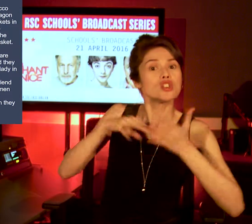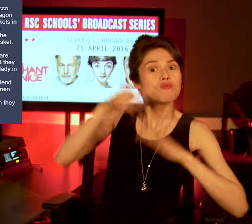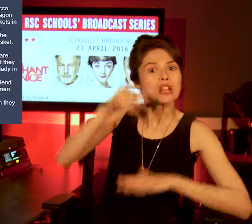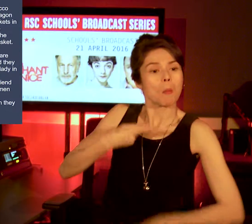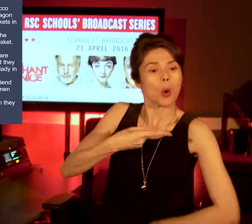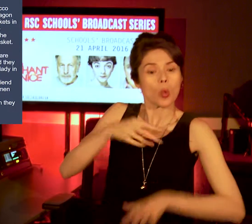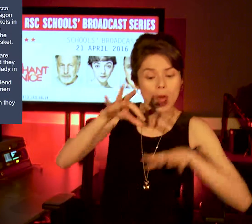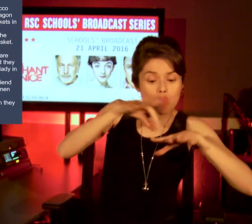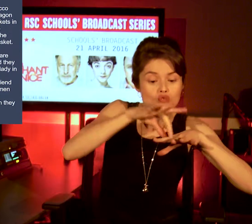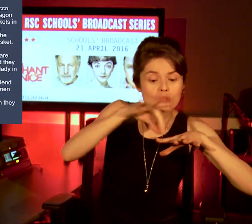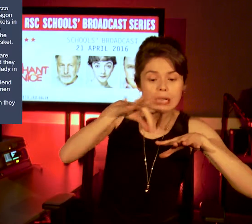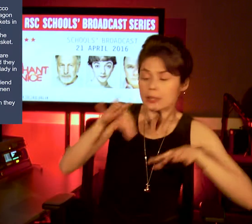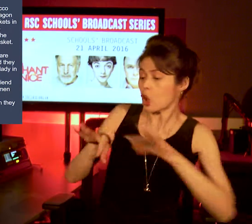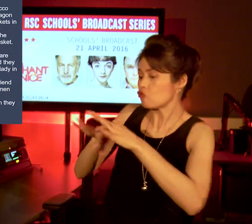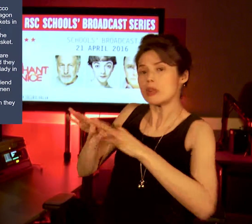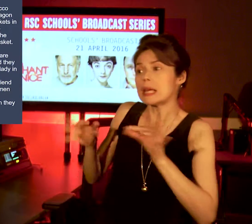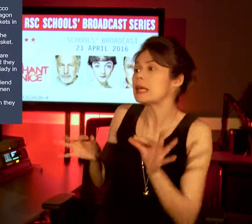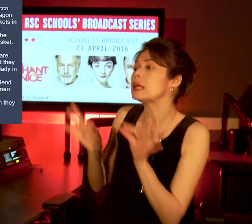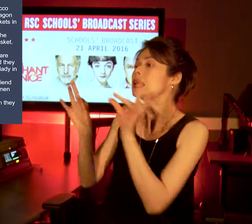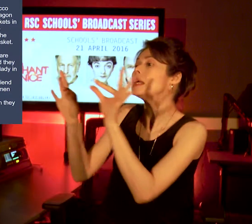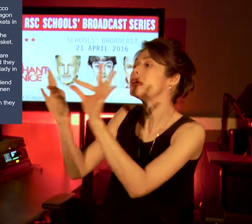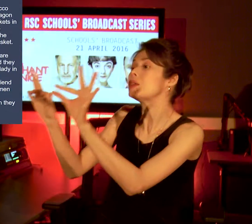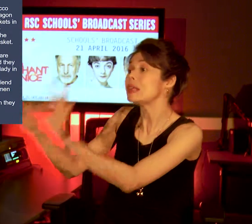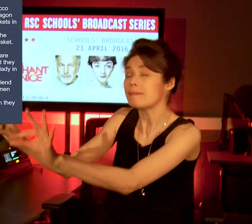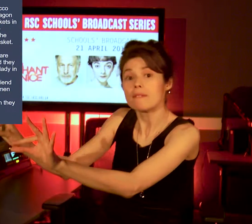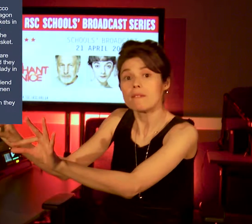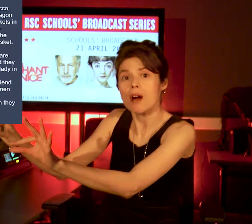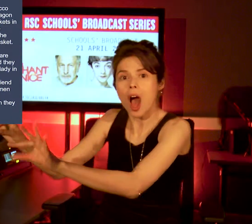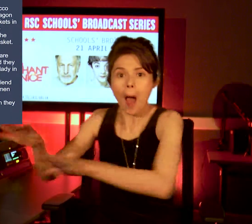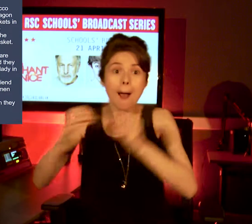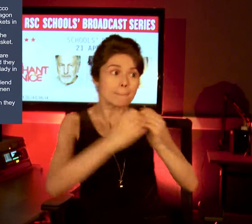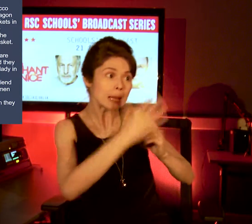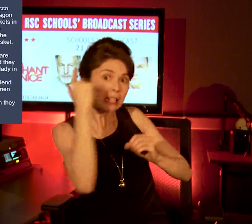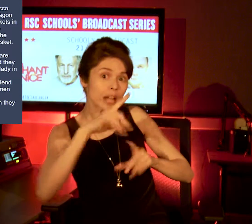and the women give their new husbands rings,